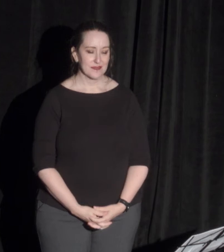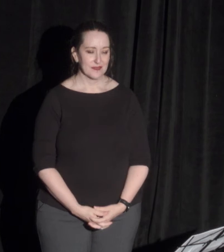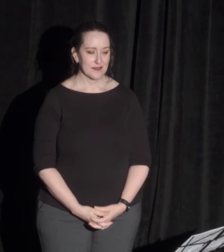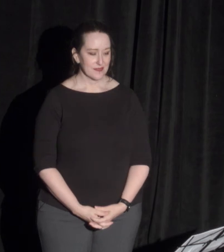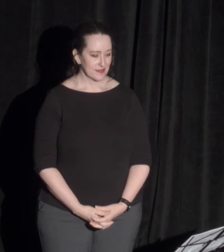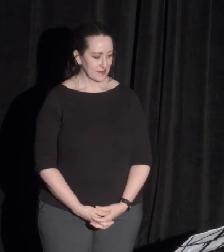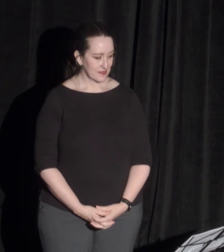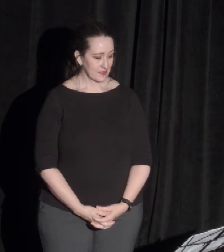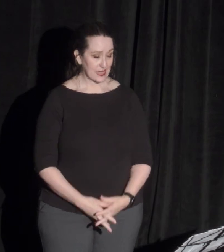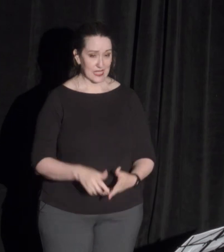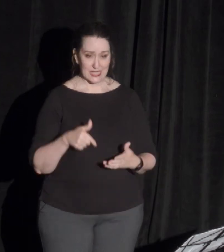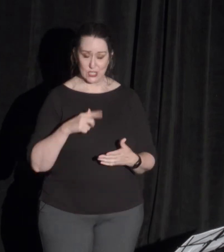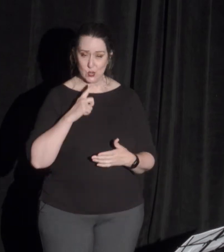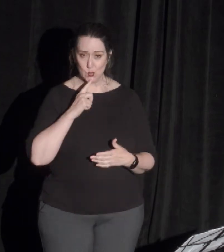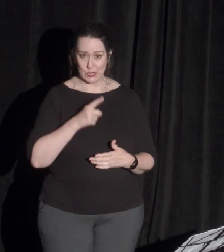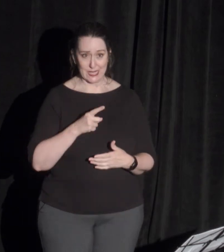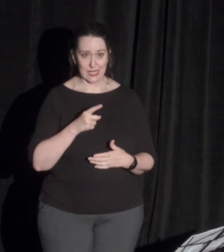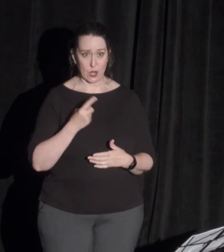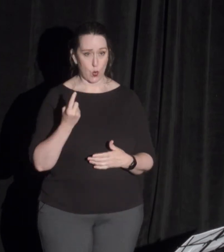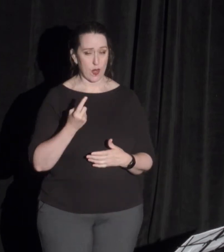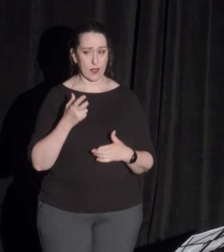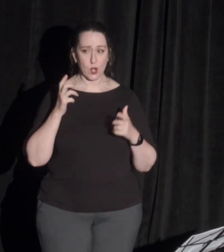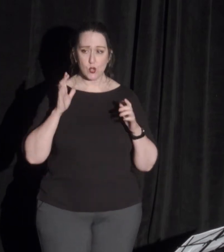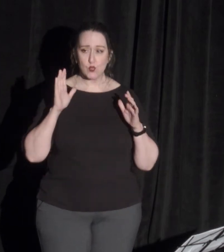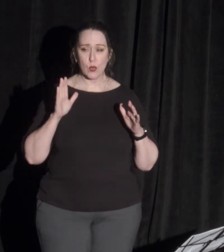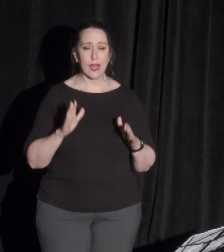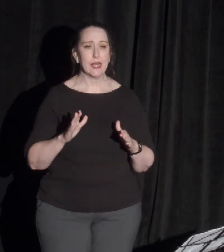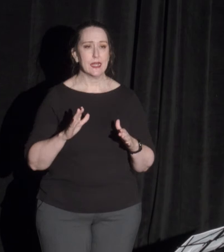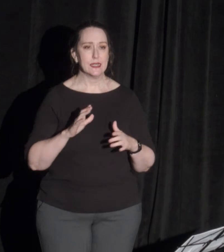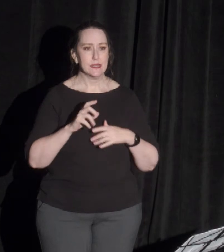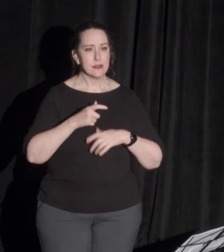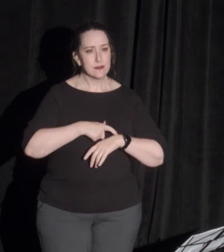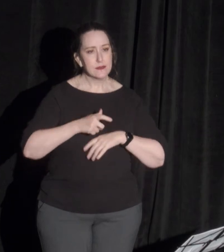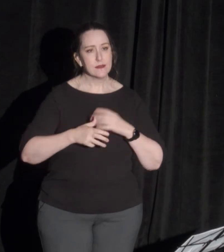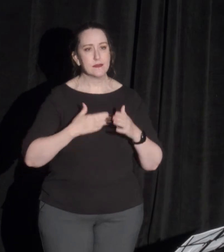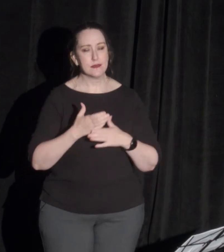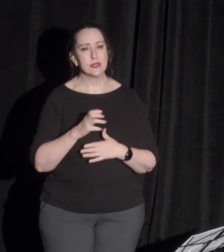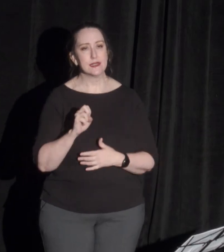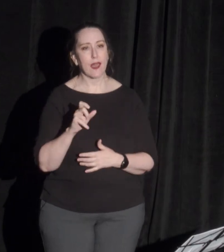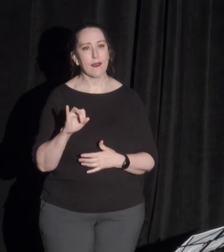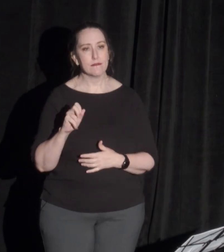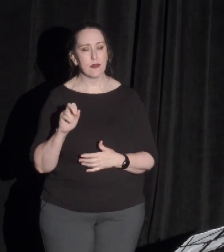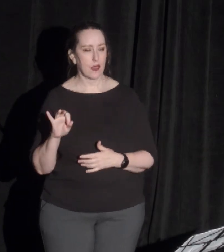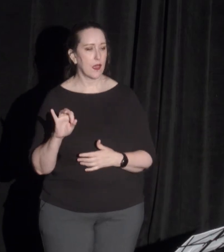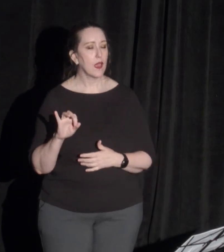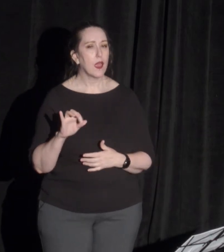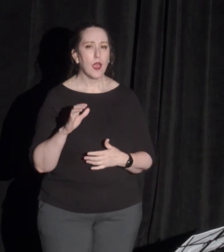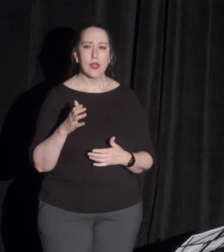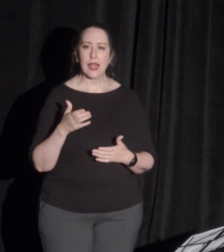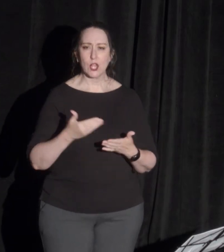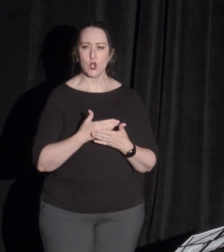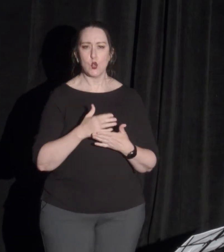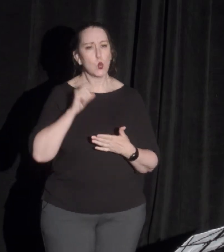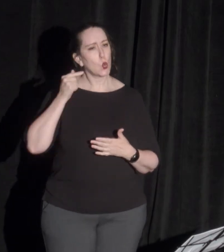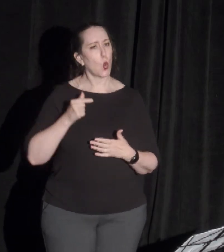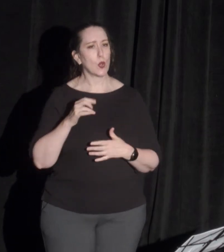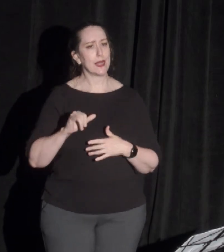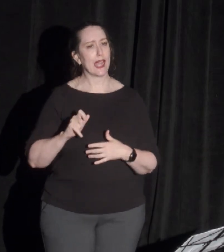This is truly one of the greatest eras in science fiction. It's basically the new golden age, but it's all